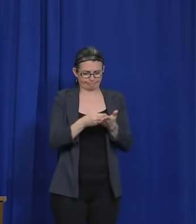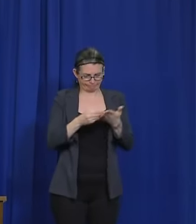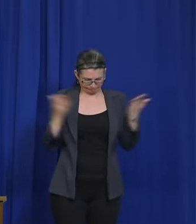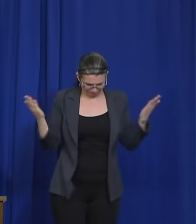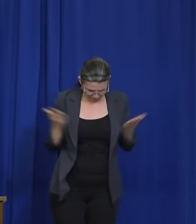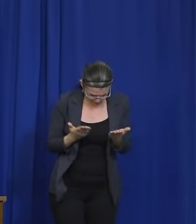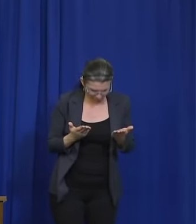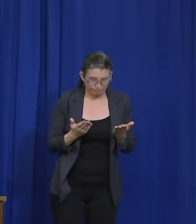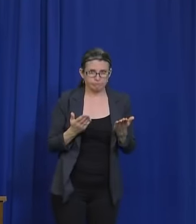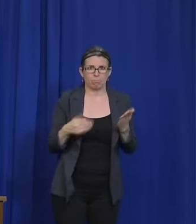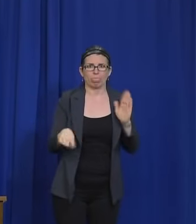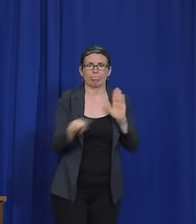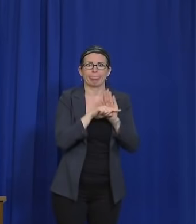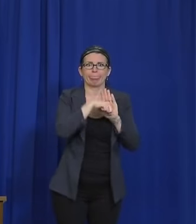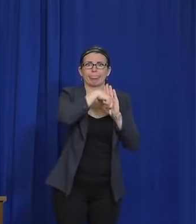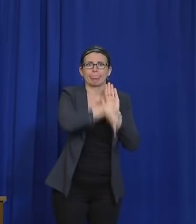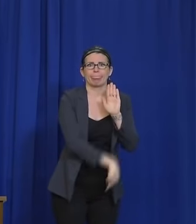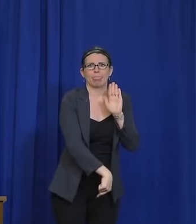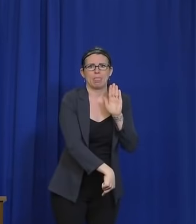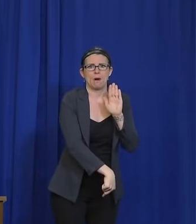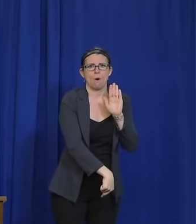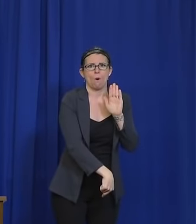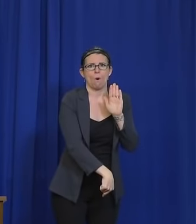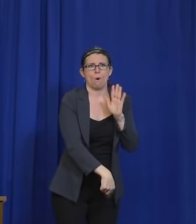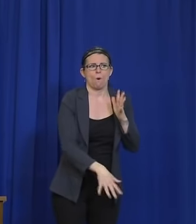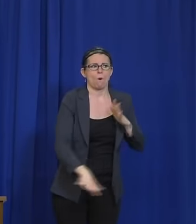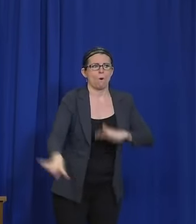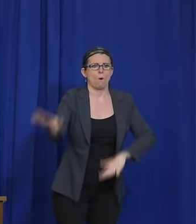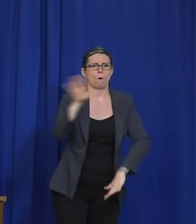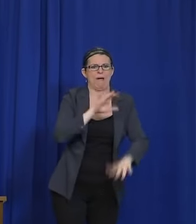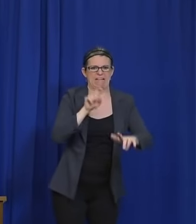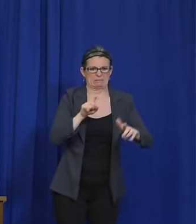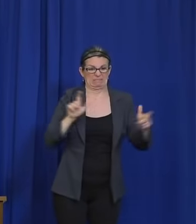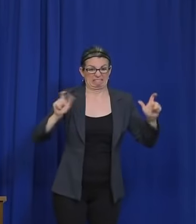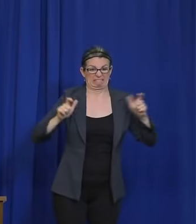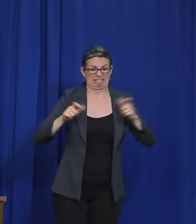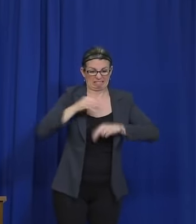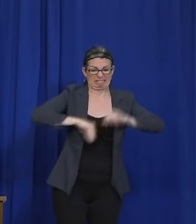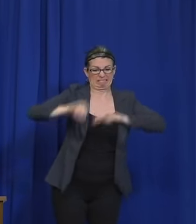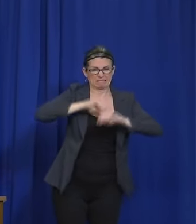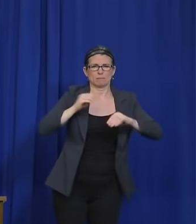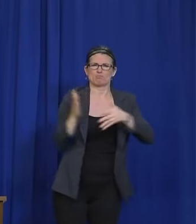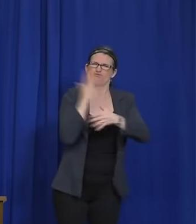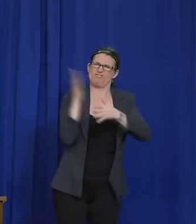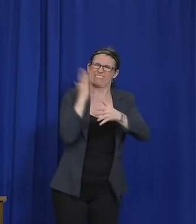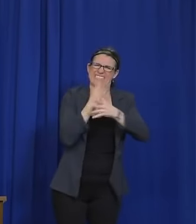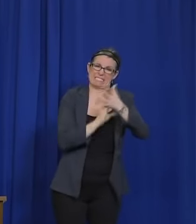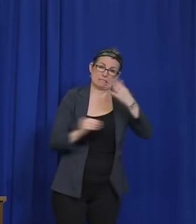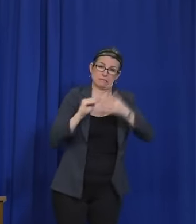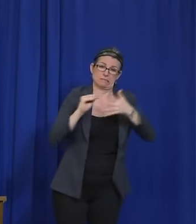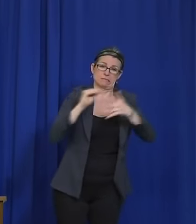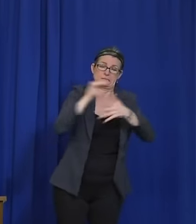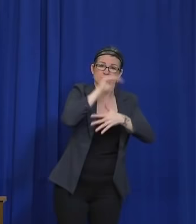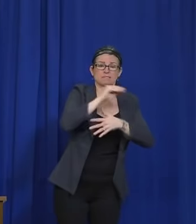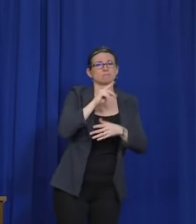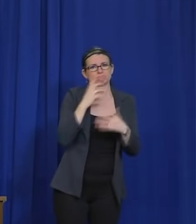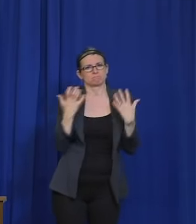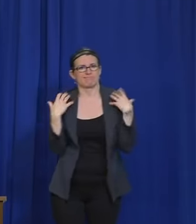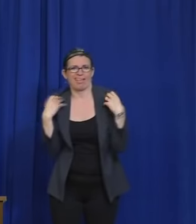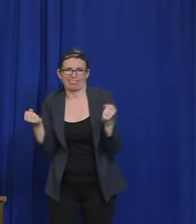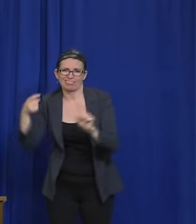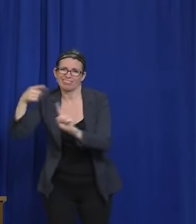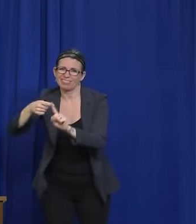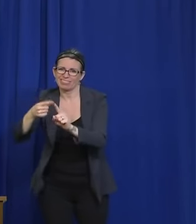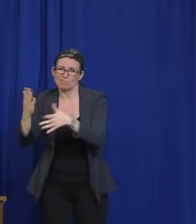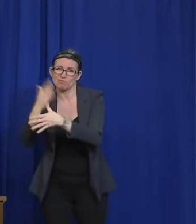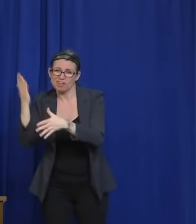public health and children's education are preserved to the highest degree practical, highest degree